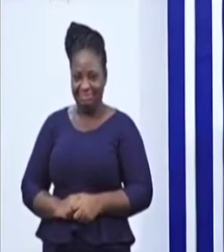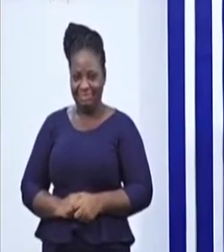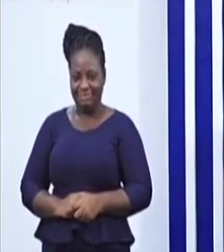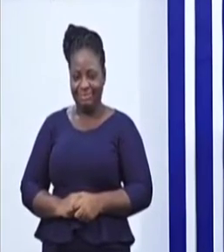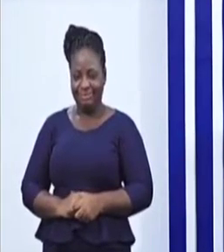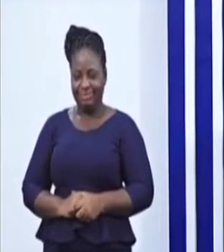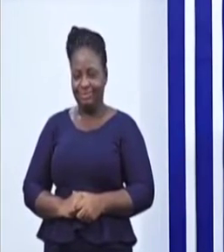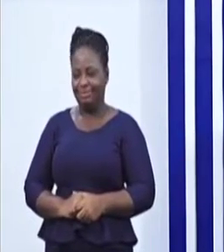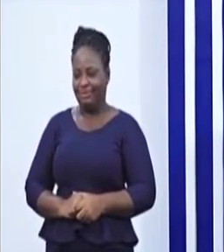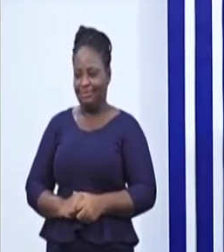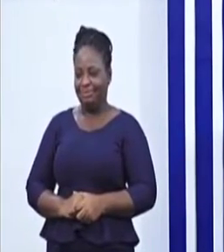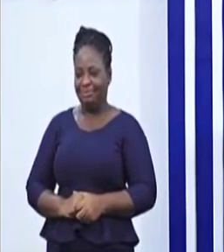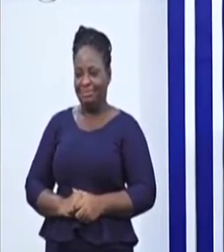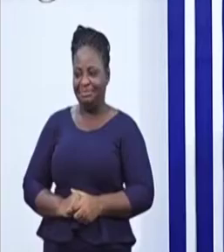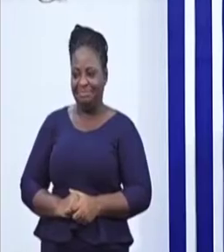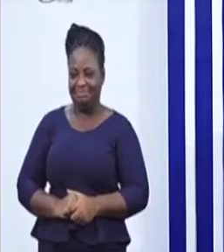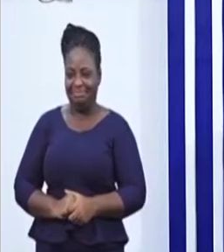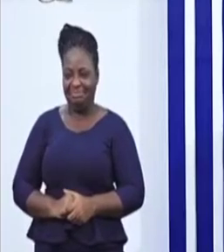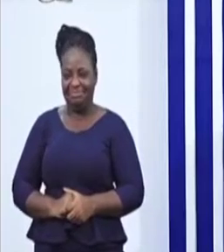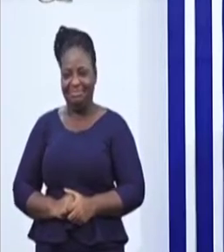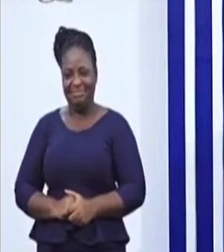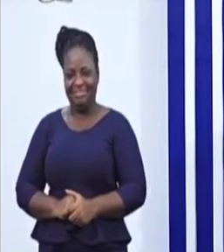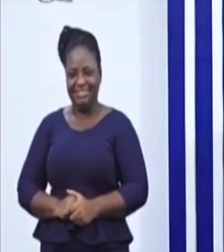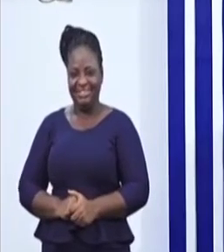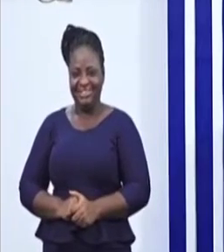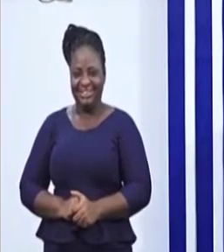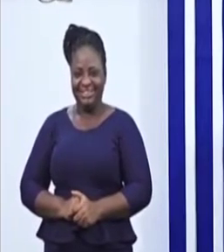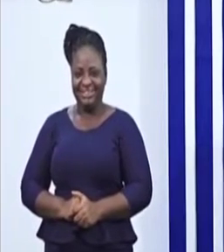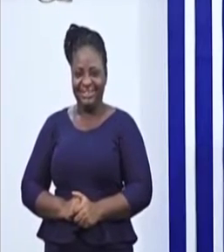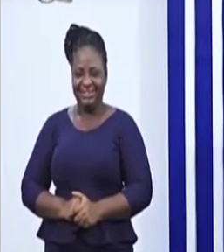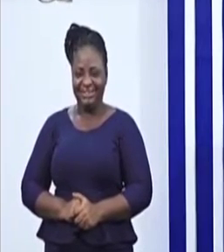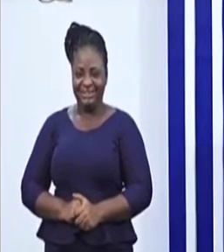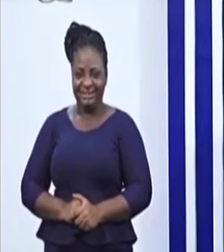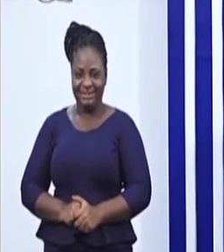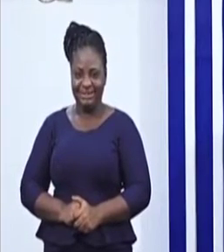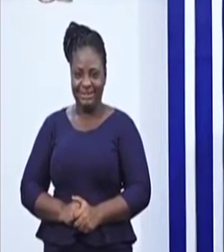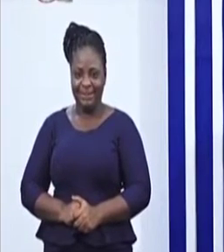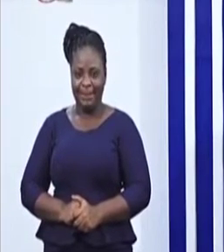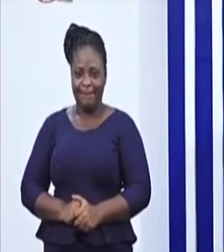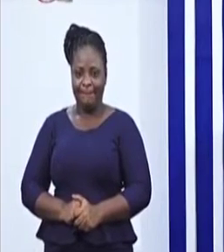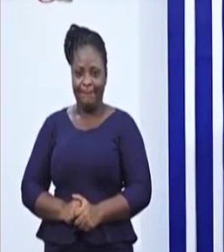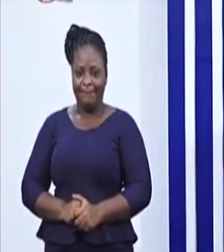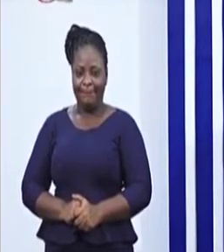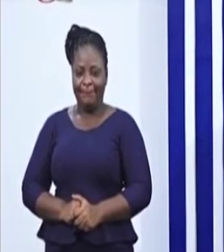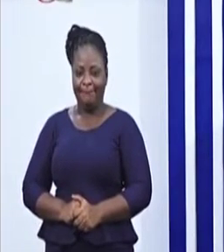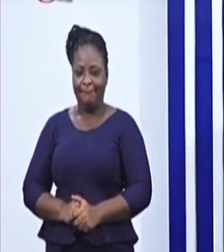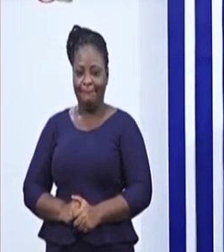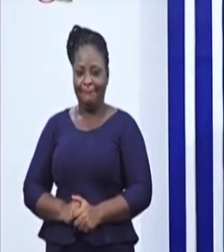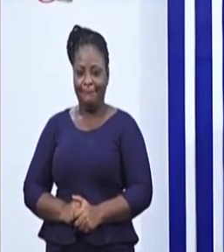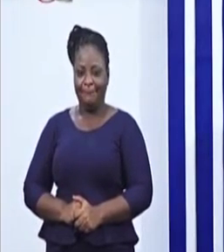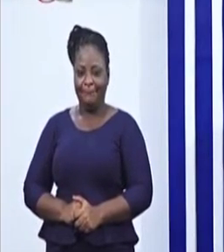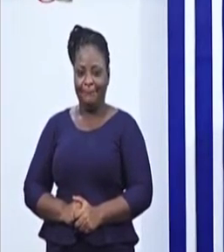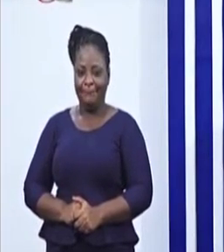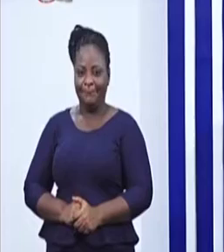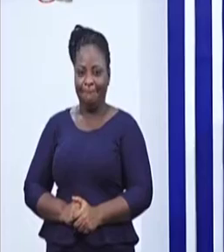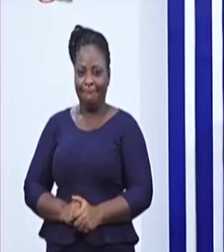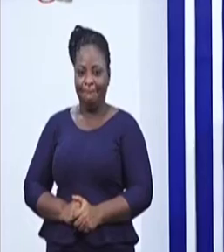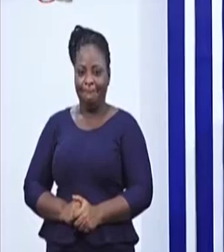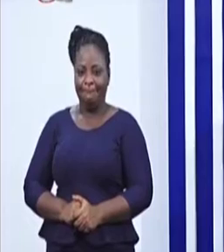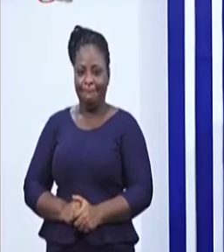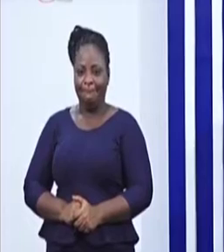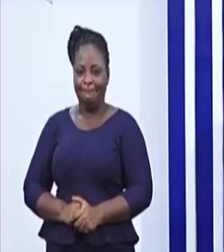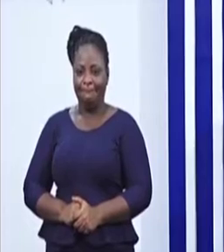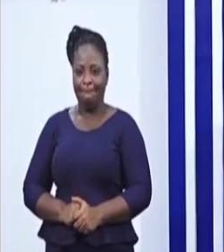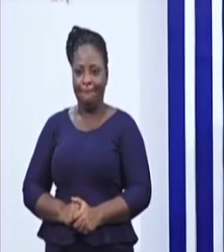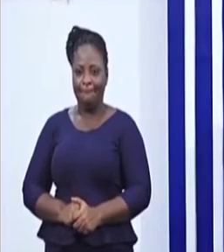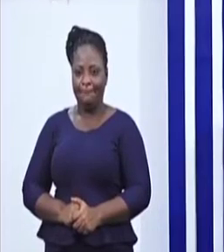agba machitere mi aponkum ba maglonyare ka vado nami. So mi apo coronavirus ikeva